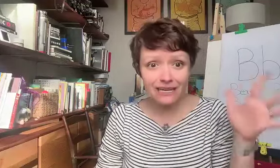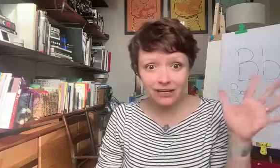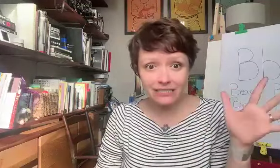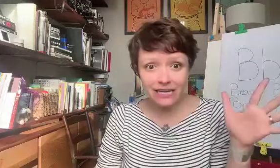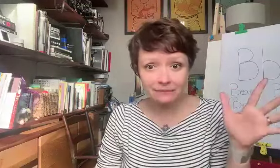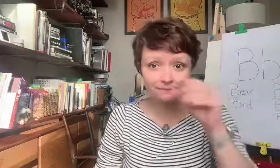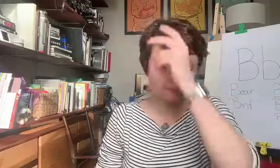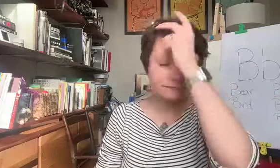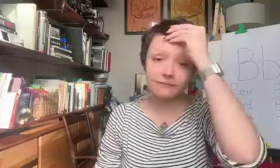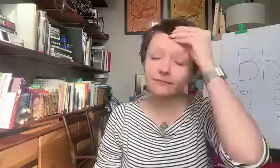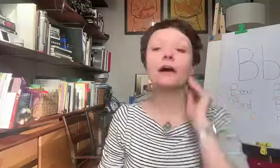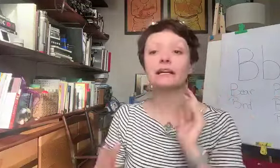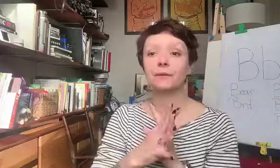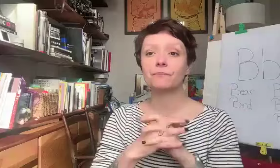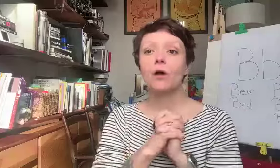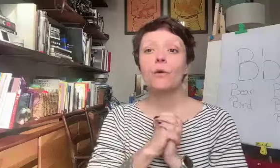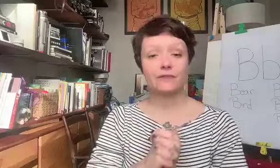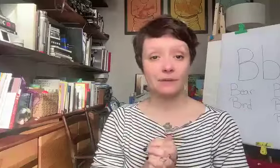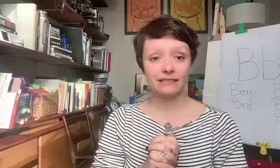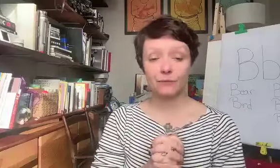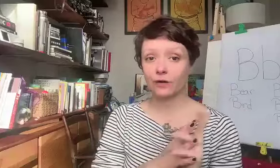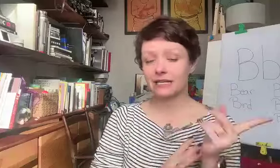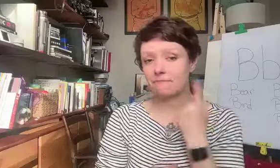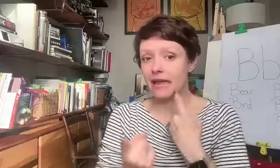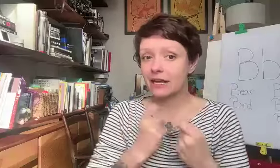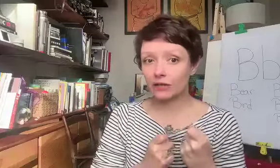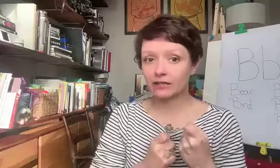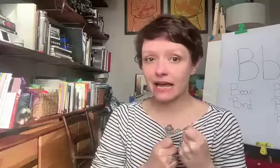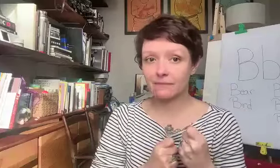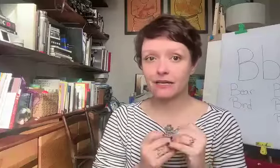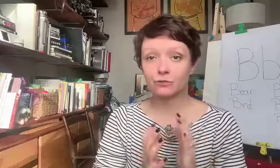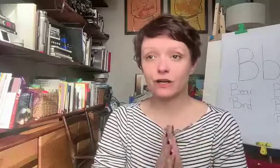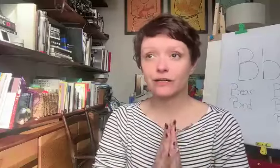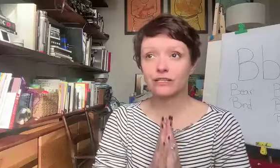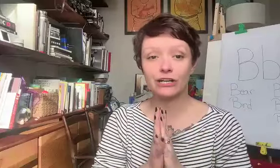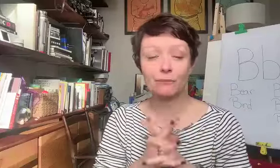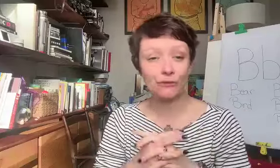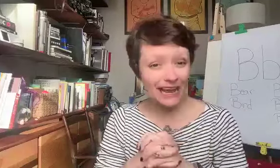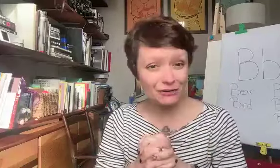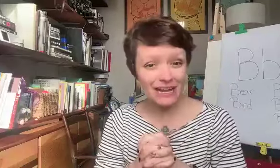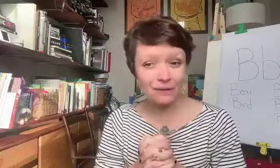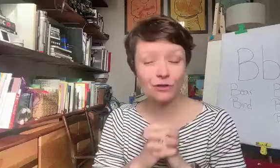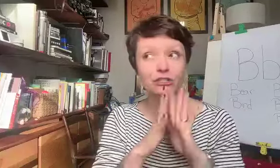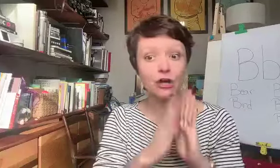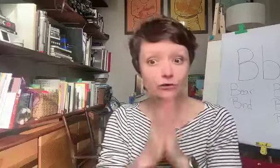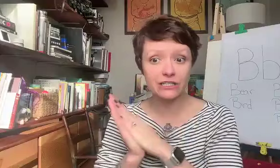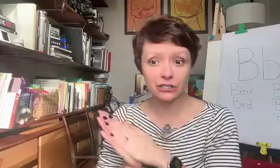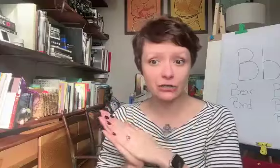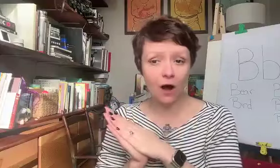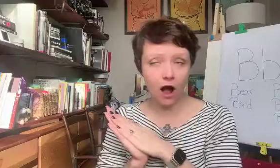a good time. All right, so with that being said, we're going to make it a really good time because we are going to learn a brand new game which goes into